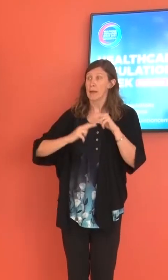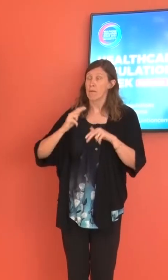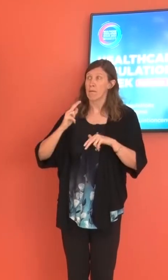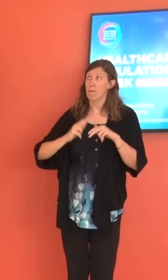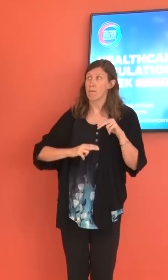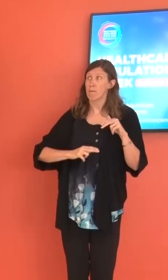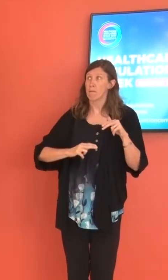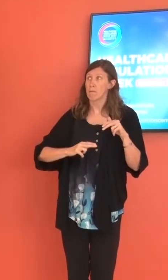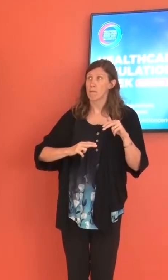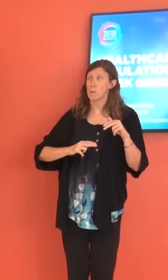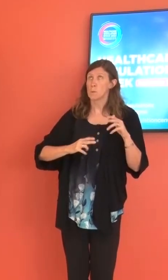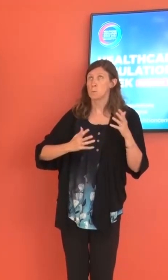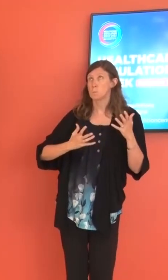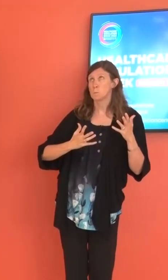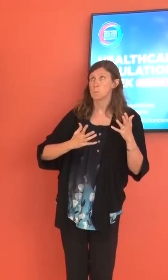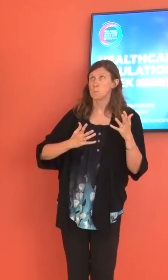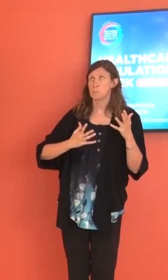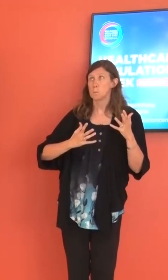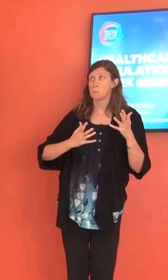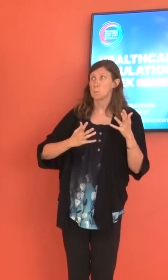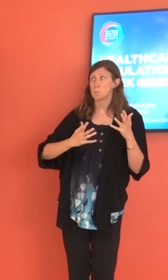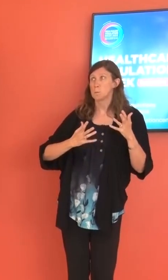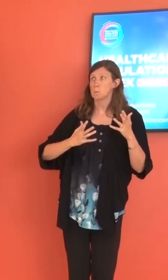say, probably